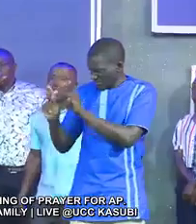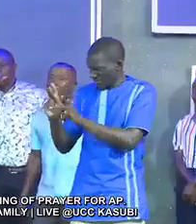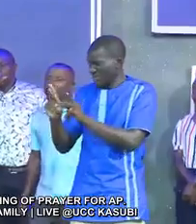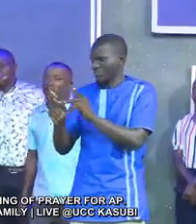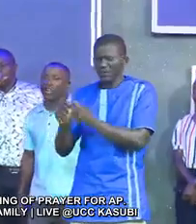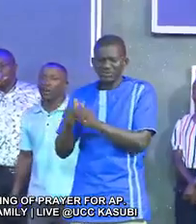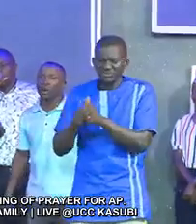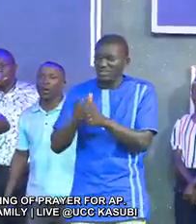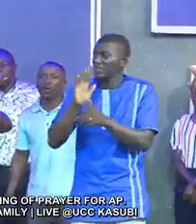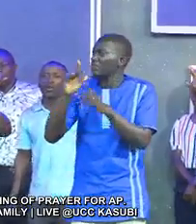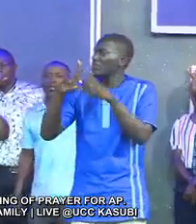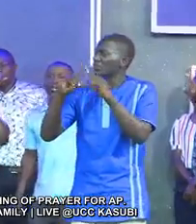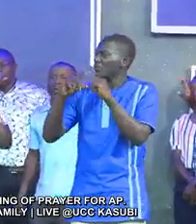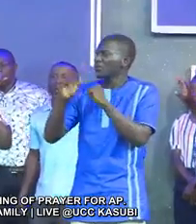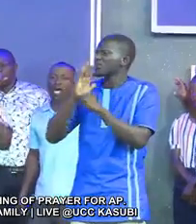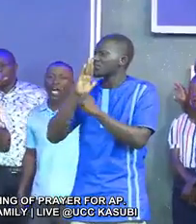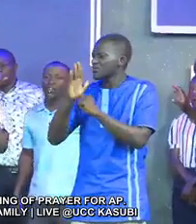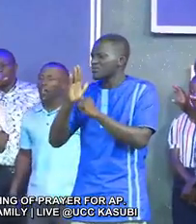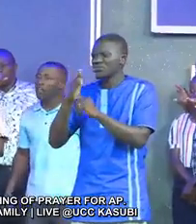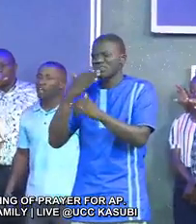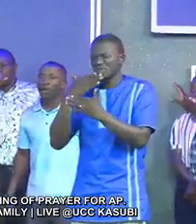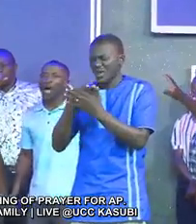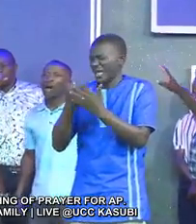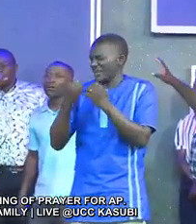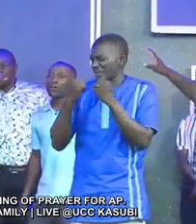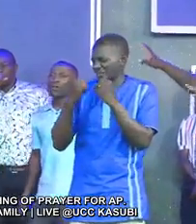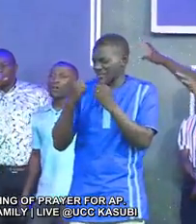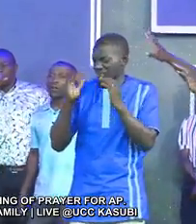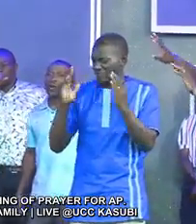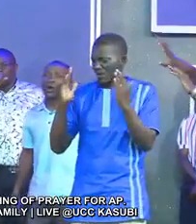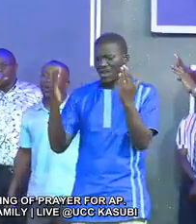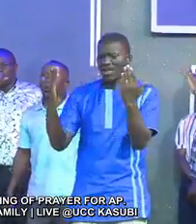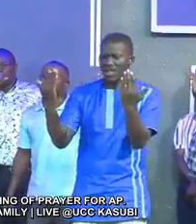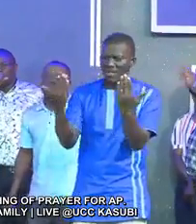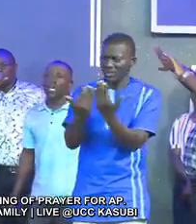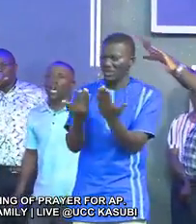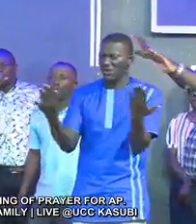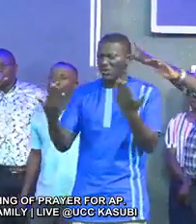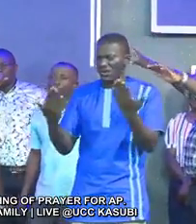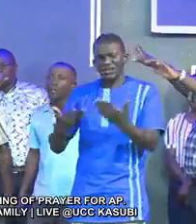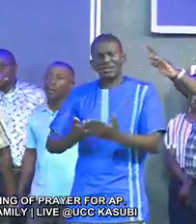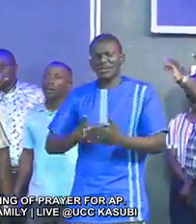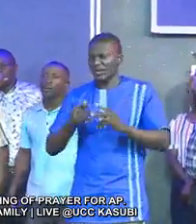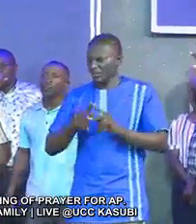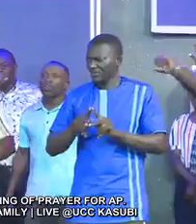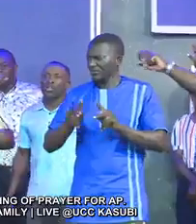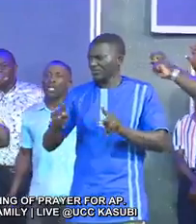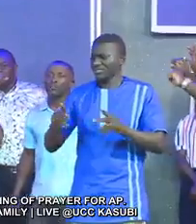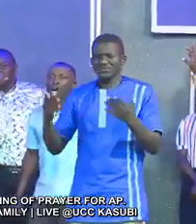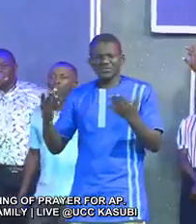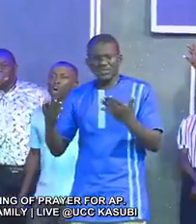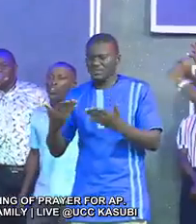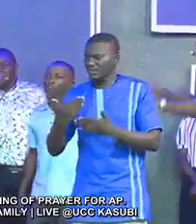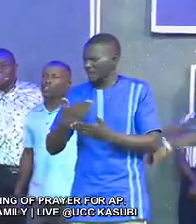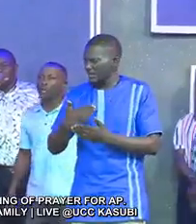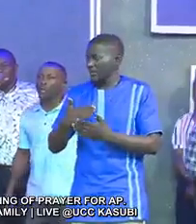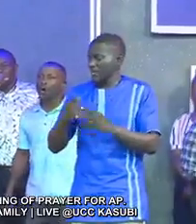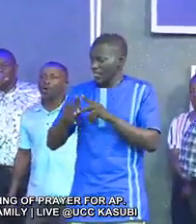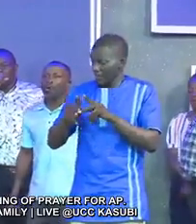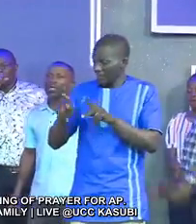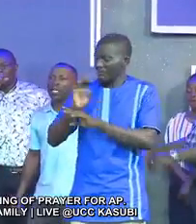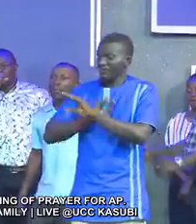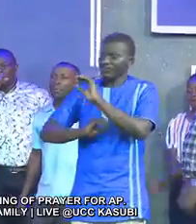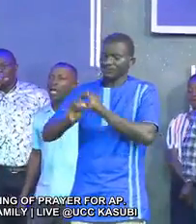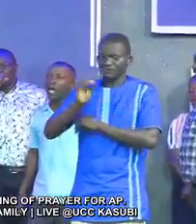lyo, libabeerera ekigo eky'amaanyi, webabeerera emirembe, webabeerera emirembe